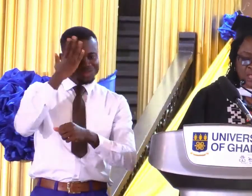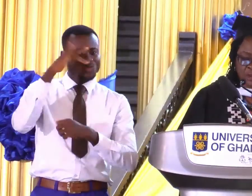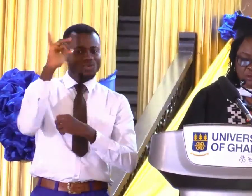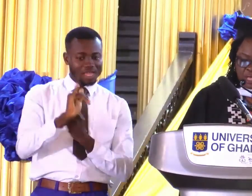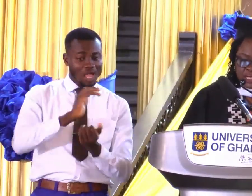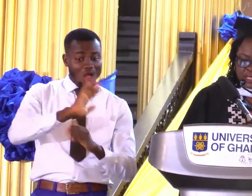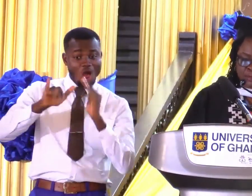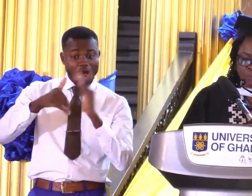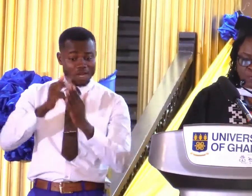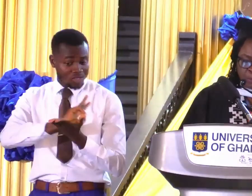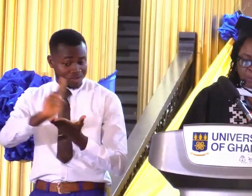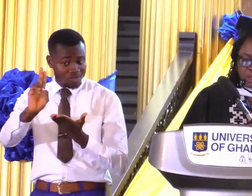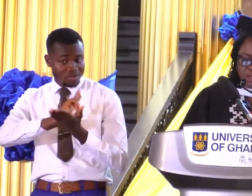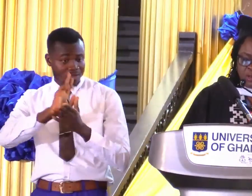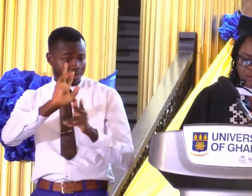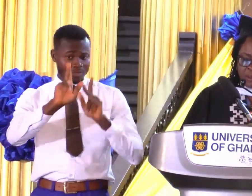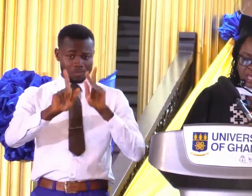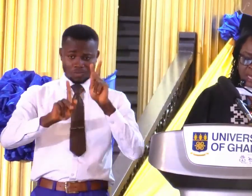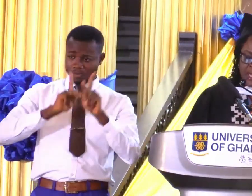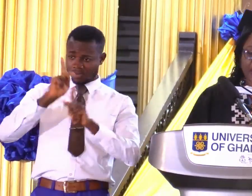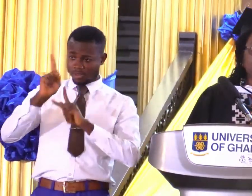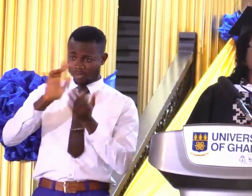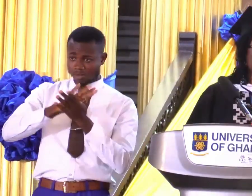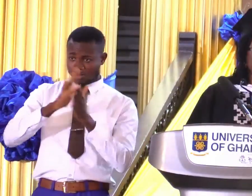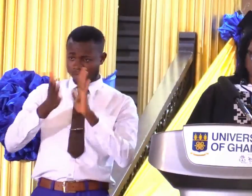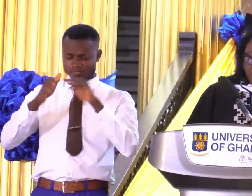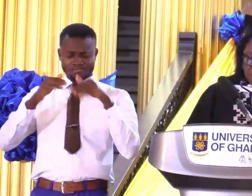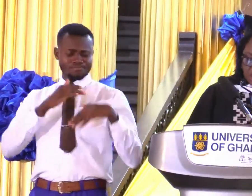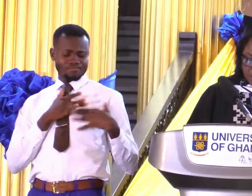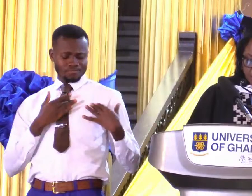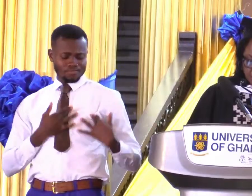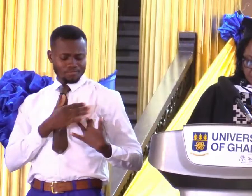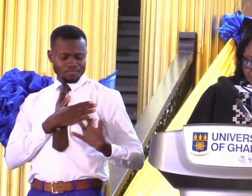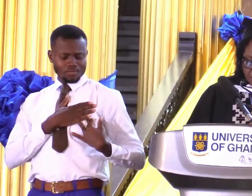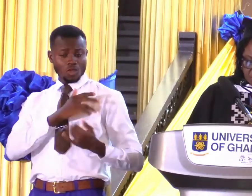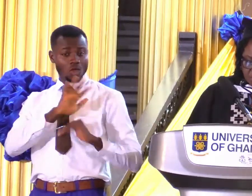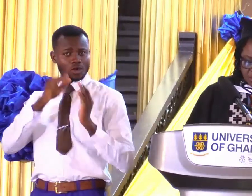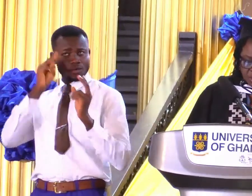that the university's people remain at the heart of its mission.